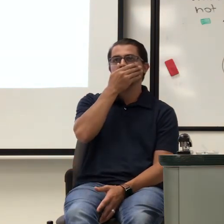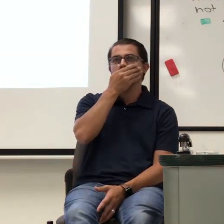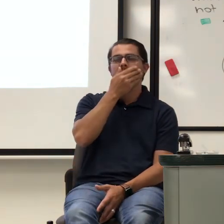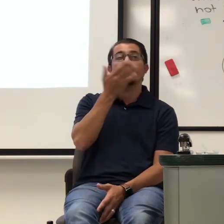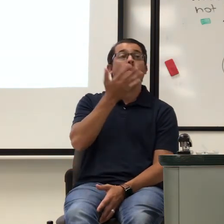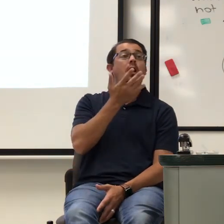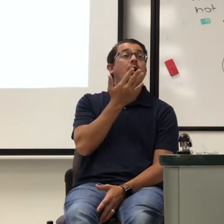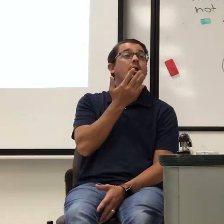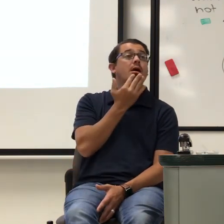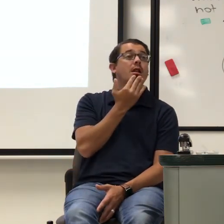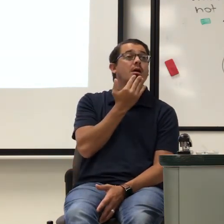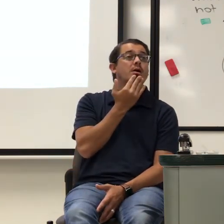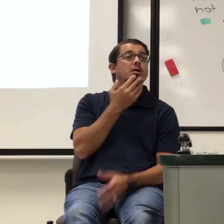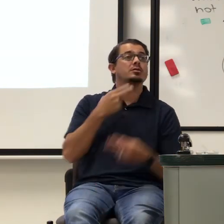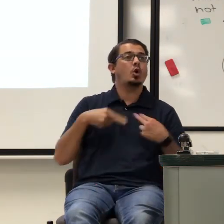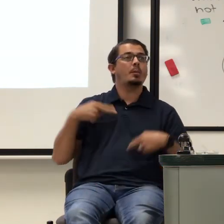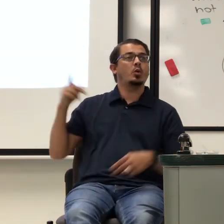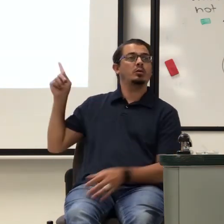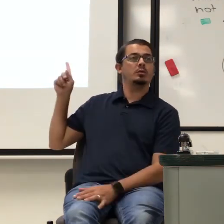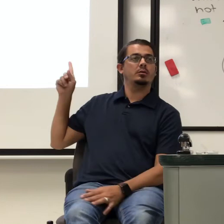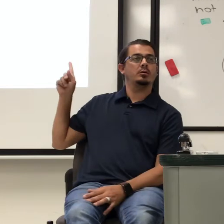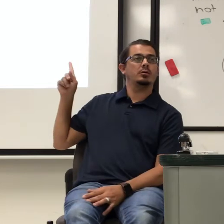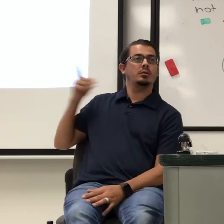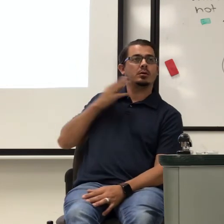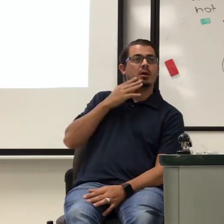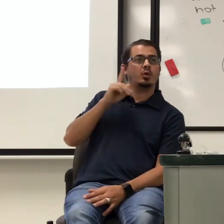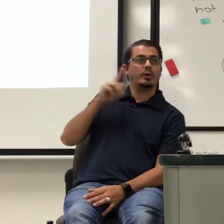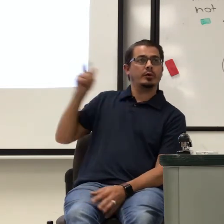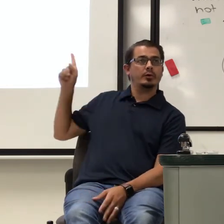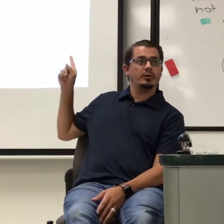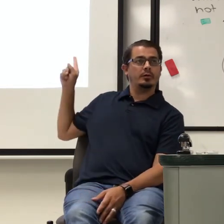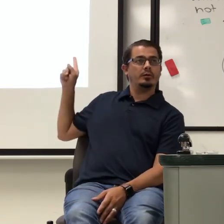What color is the hormone?